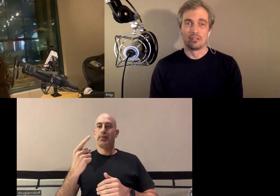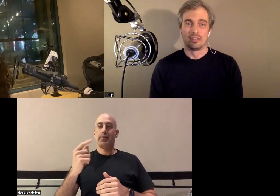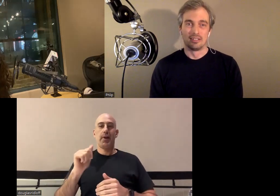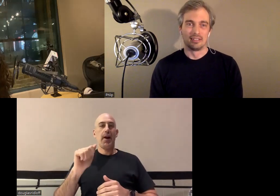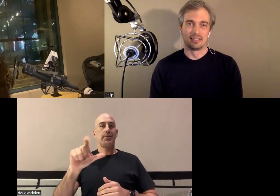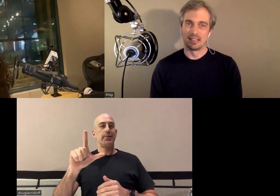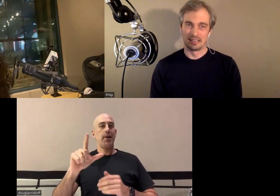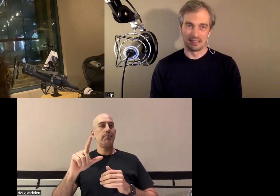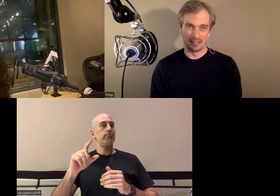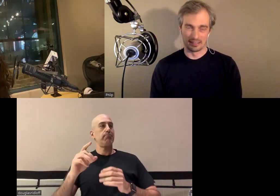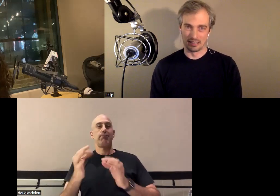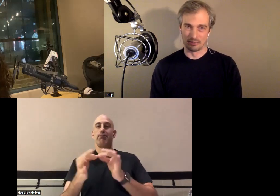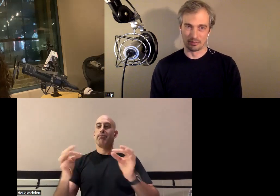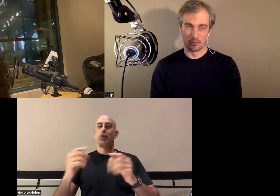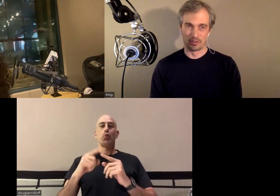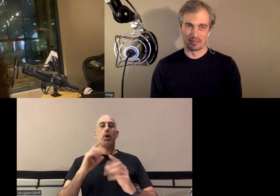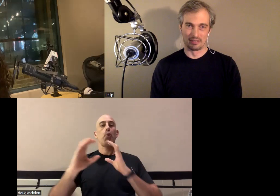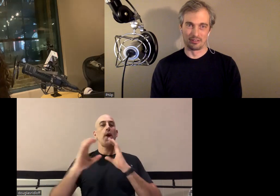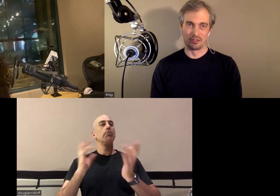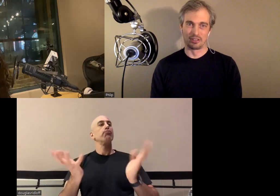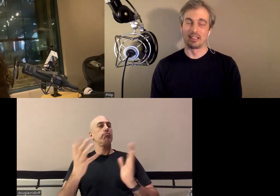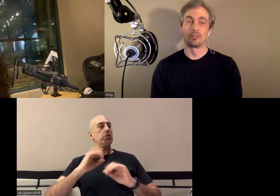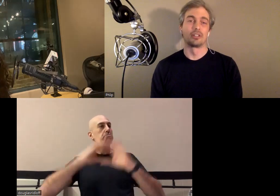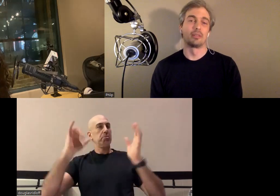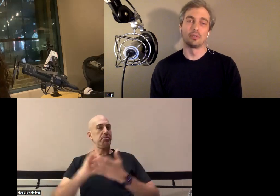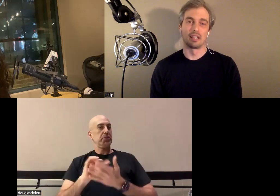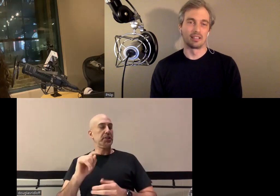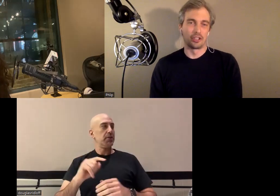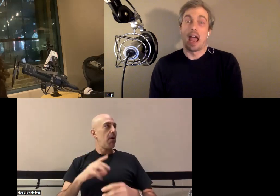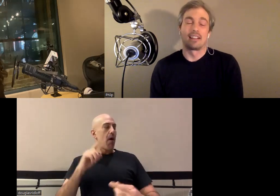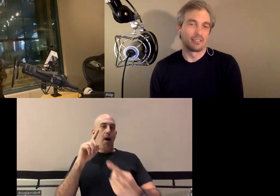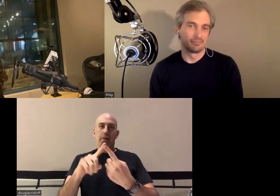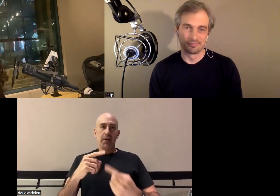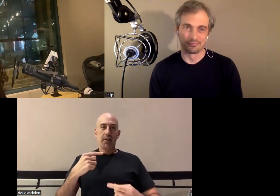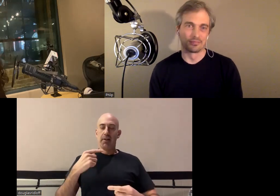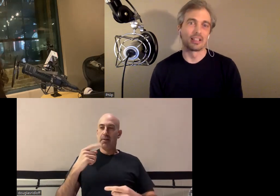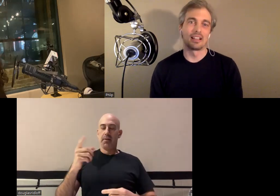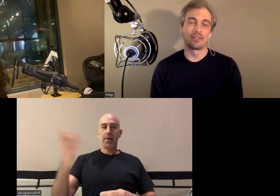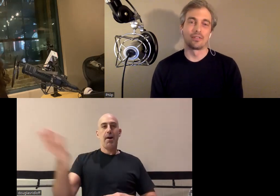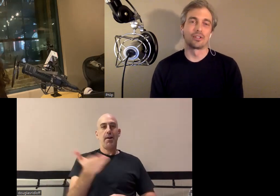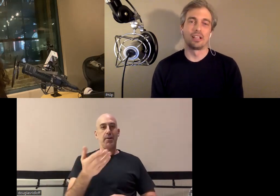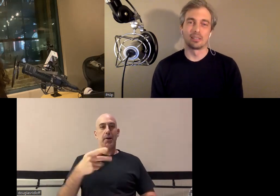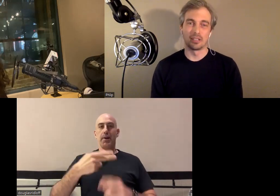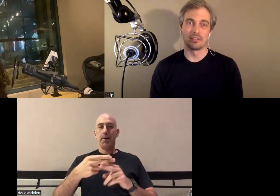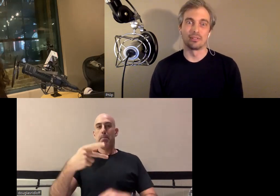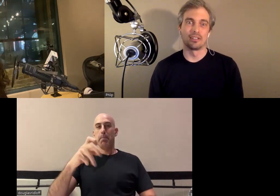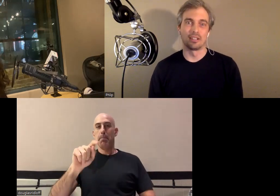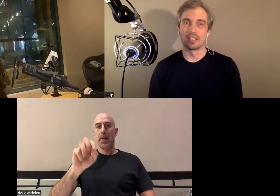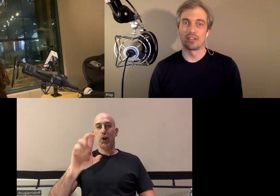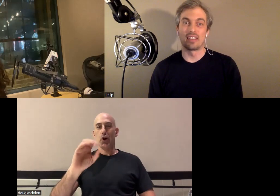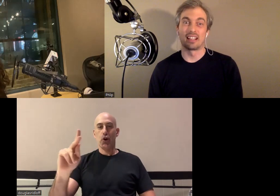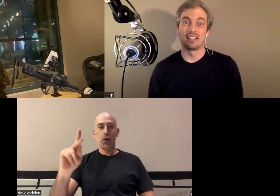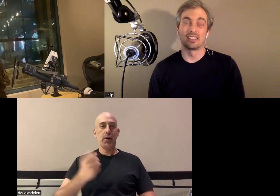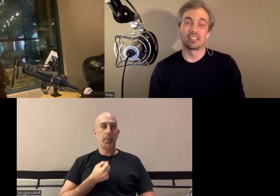Yeah, I had never known that ASL was more than just a language to communicate, to chat, right? I had never visualized it